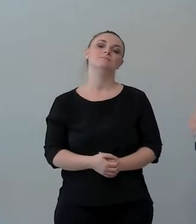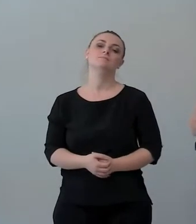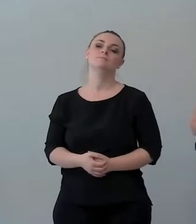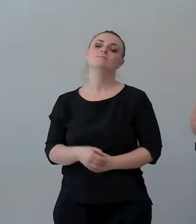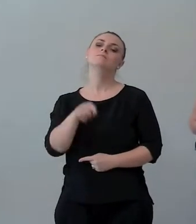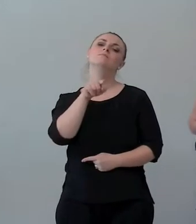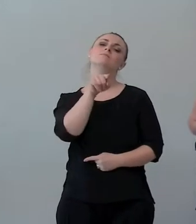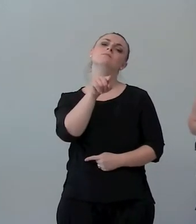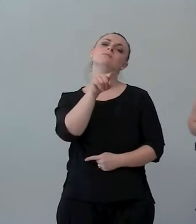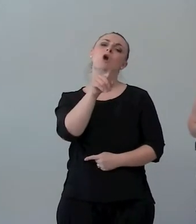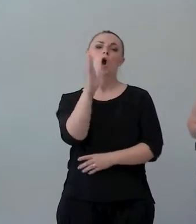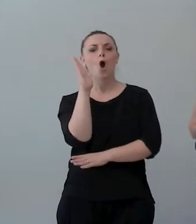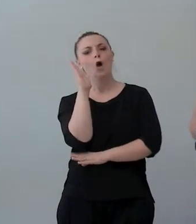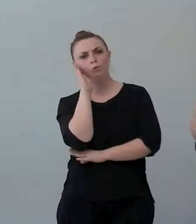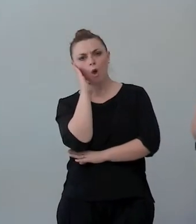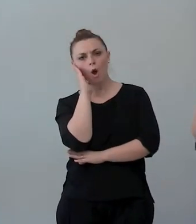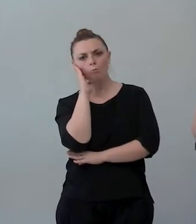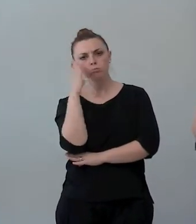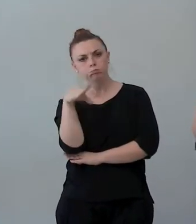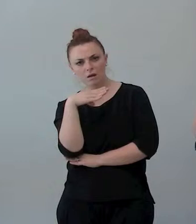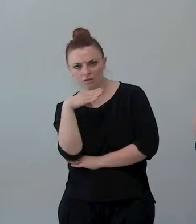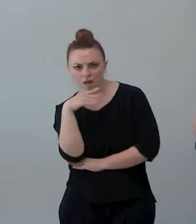stai dormendo abbastanza?